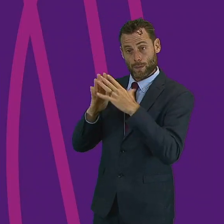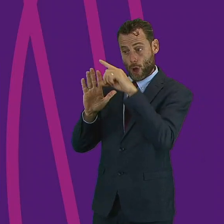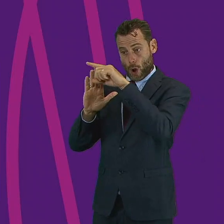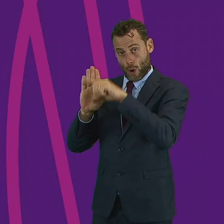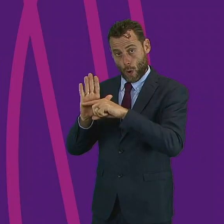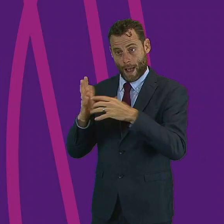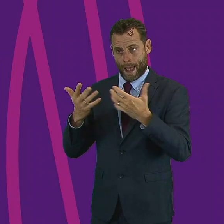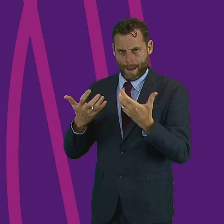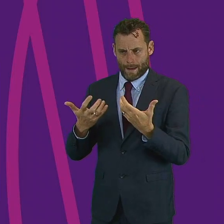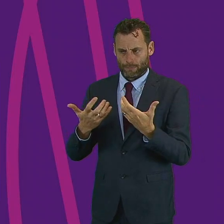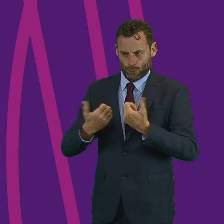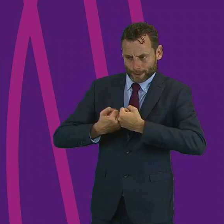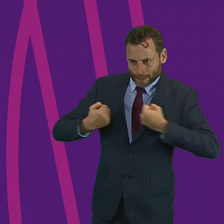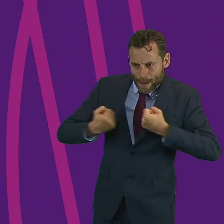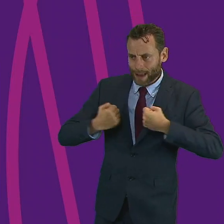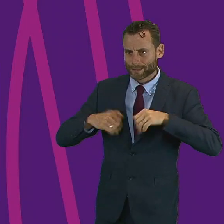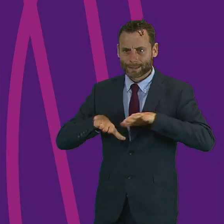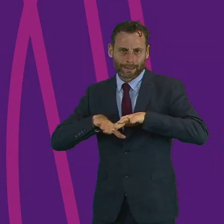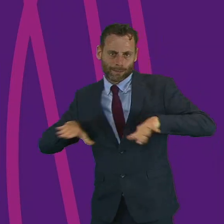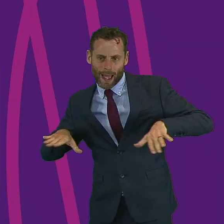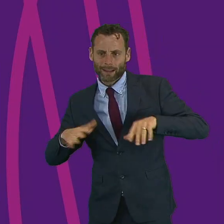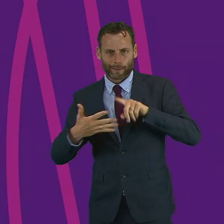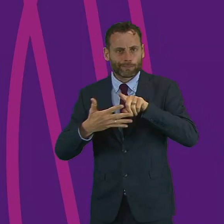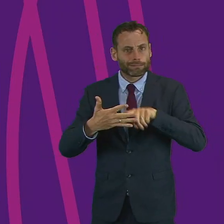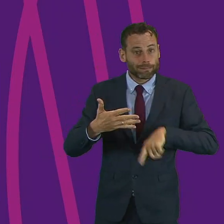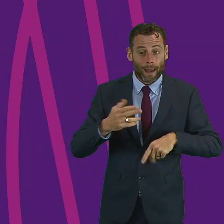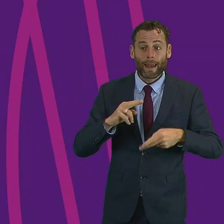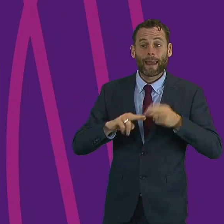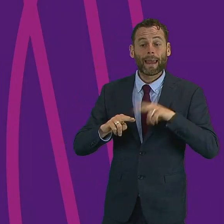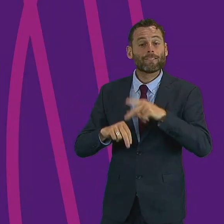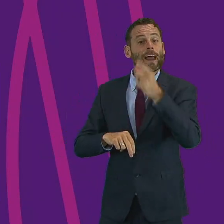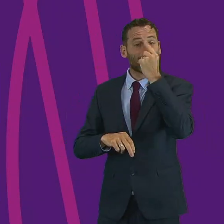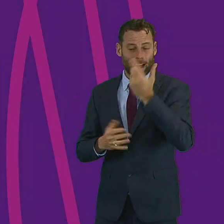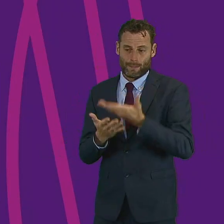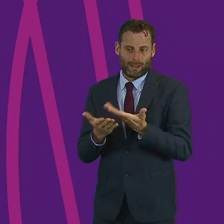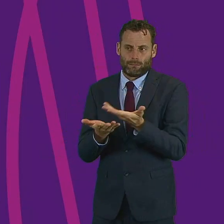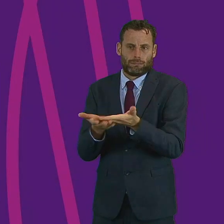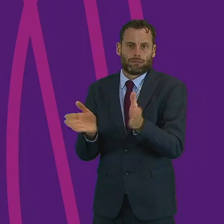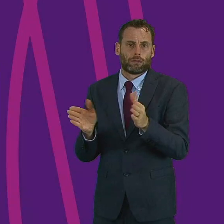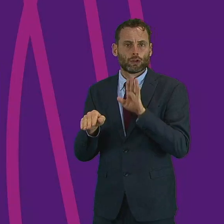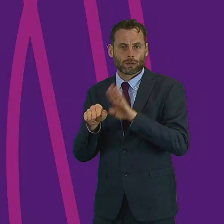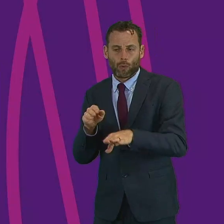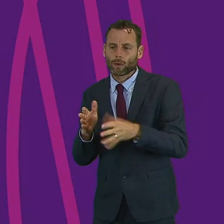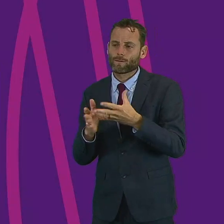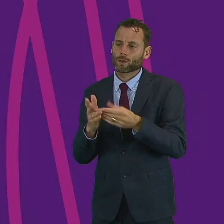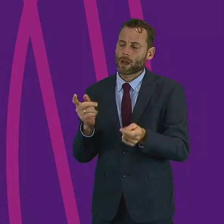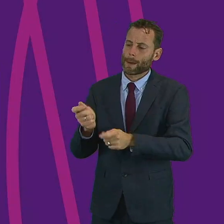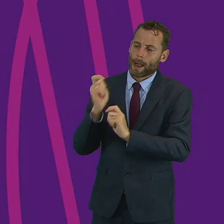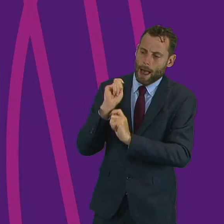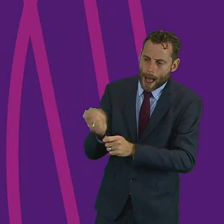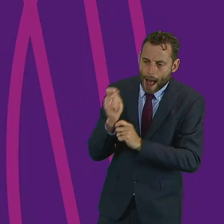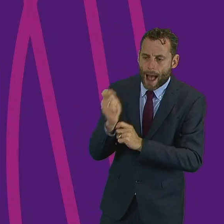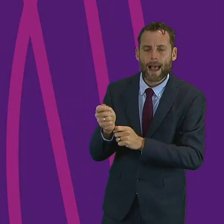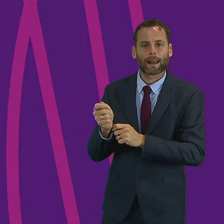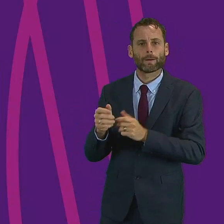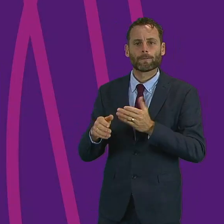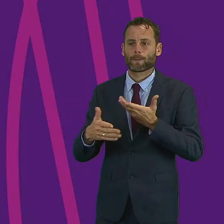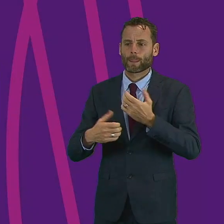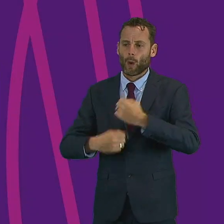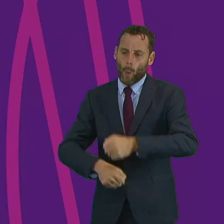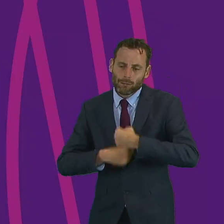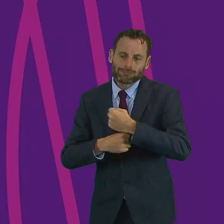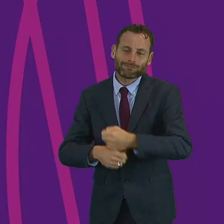of this virus. So does the First Minister believe it's fair that at a time when children can't play with all their friends and when families can't visit loved